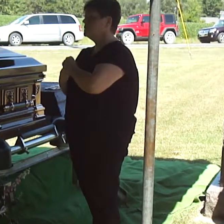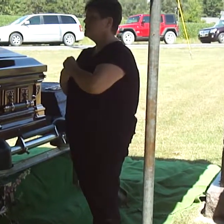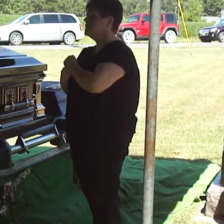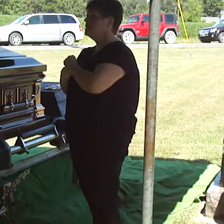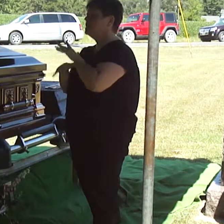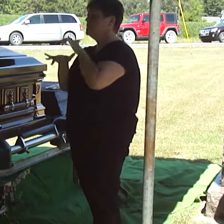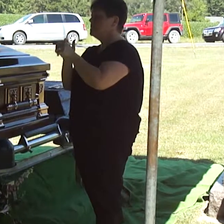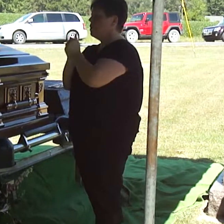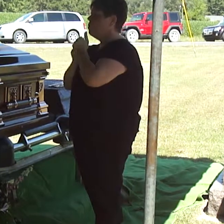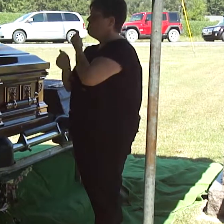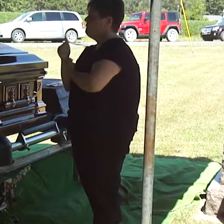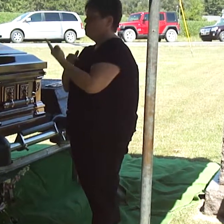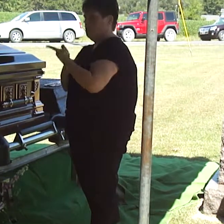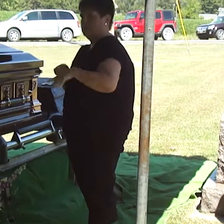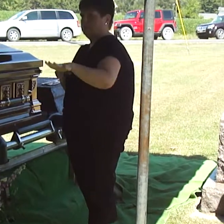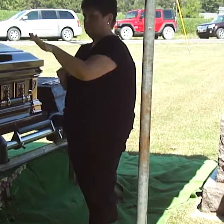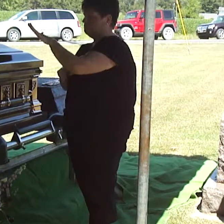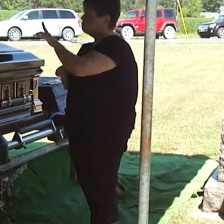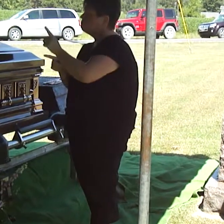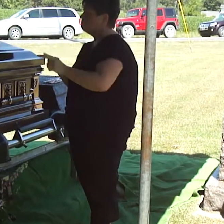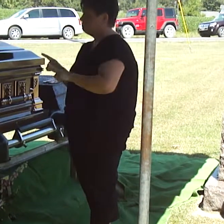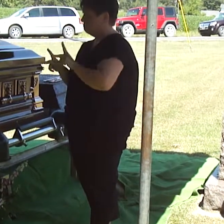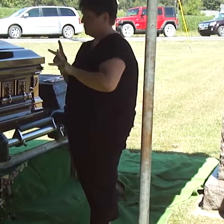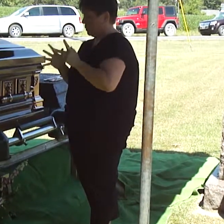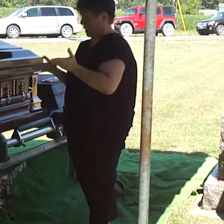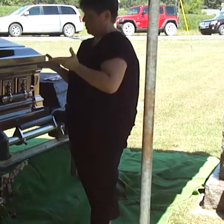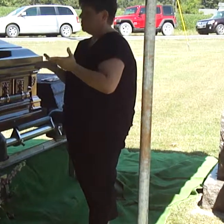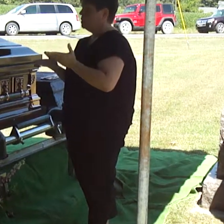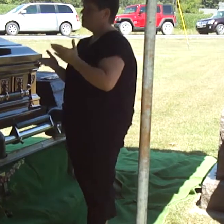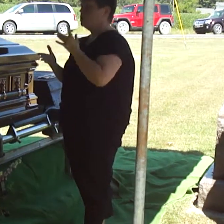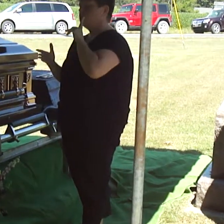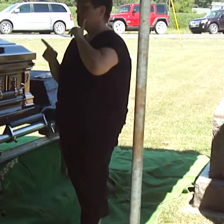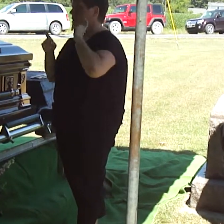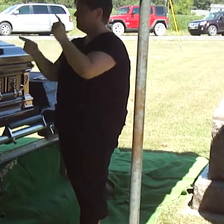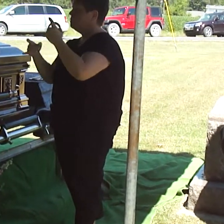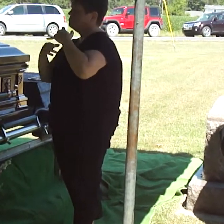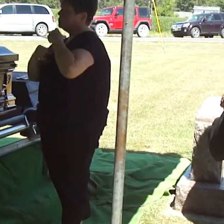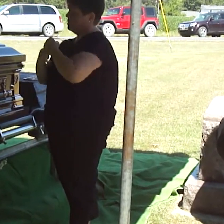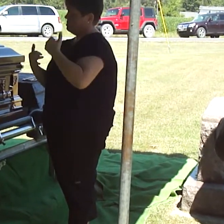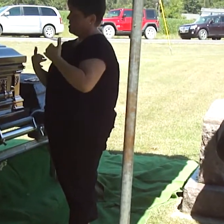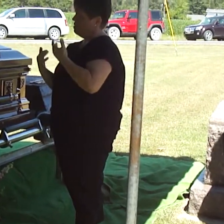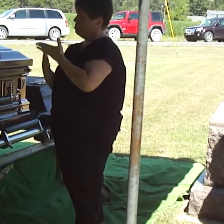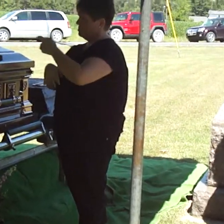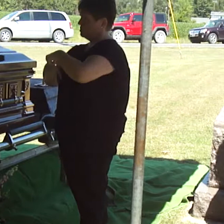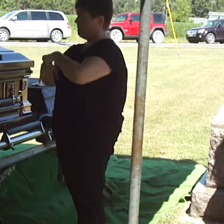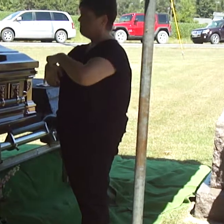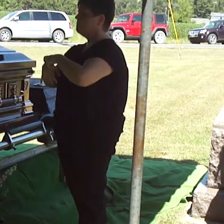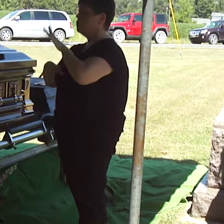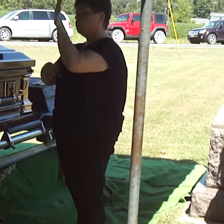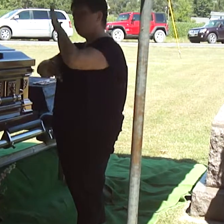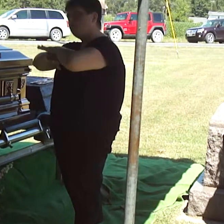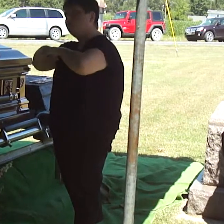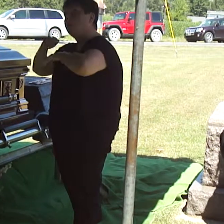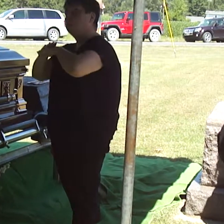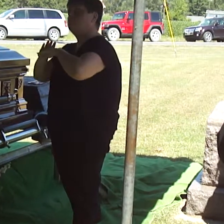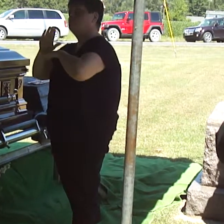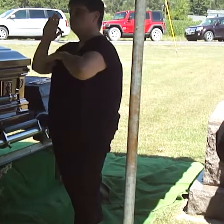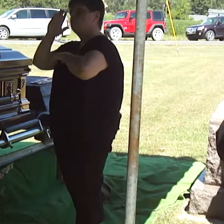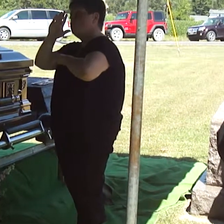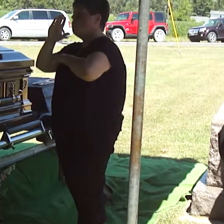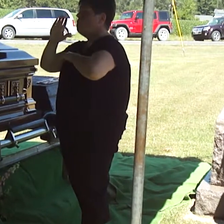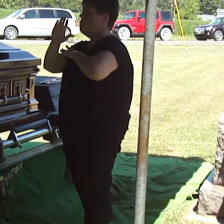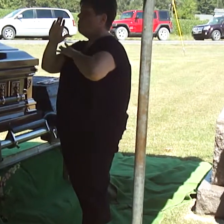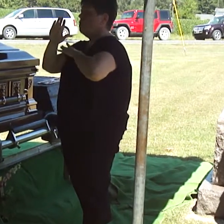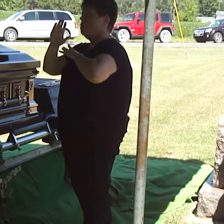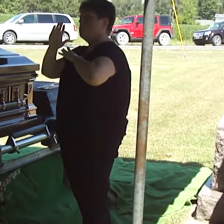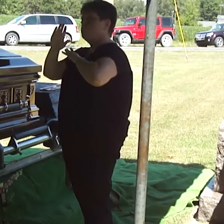and every one here now, Lord. Provide your strength during this time, your comfort, and